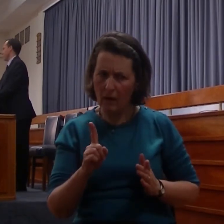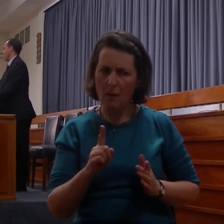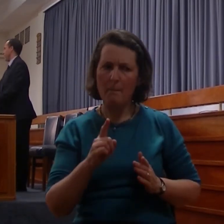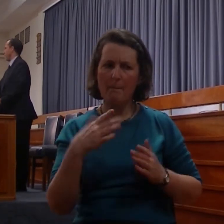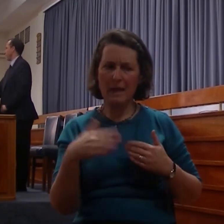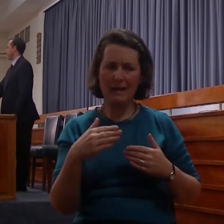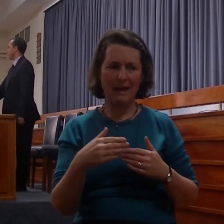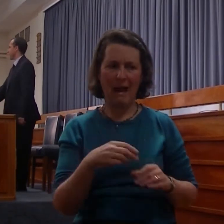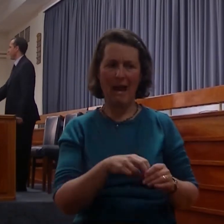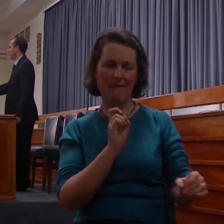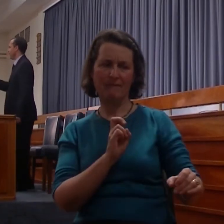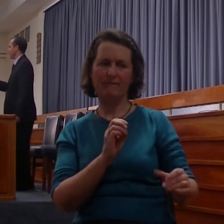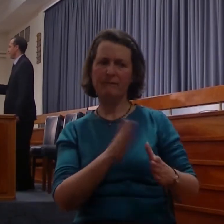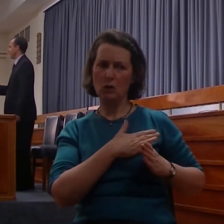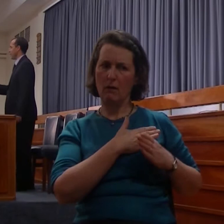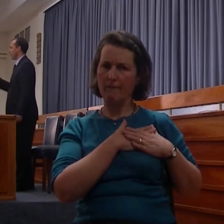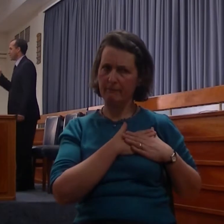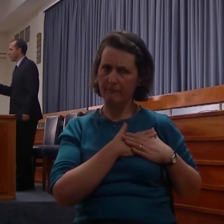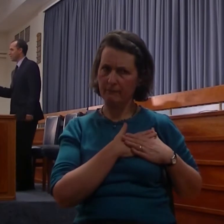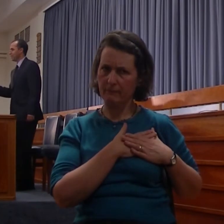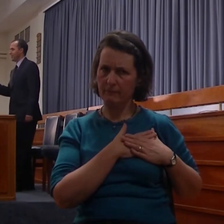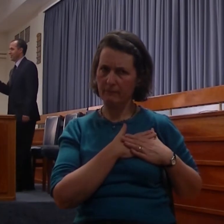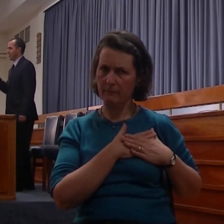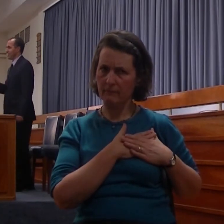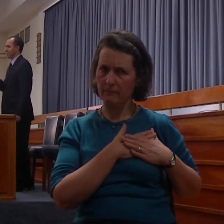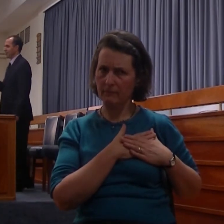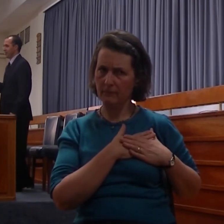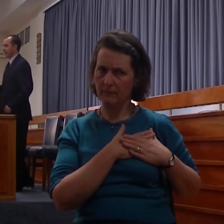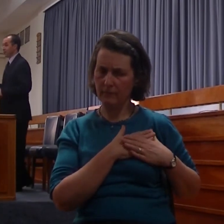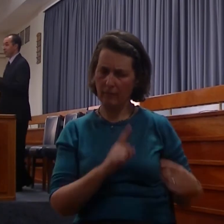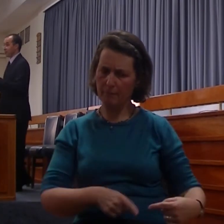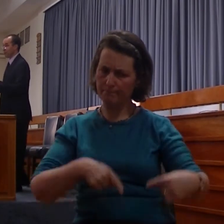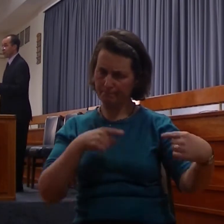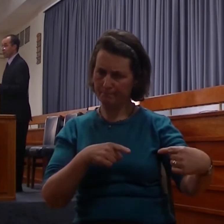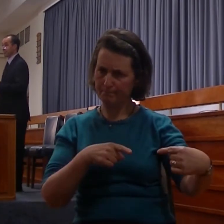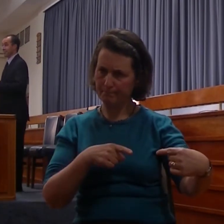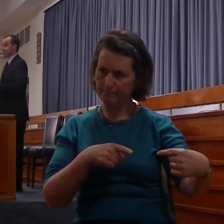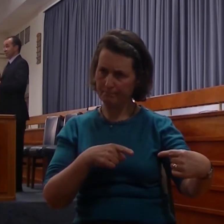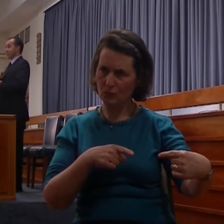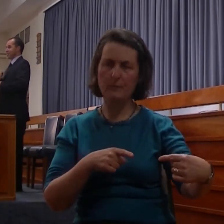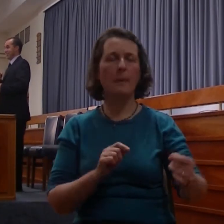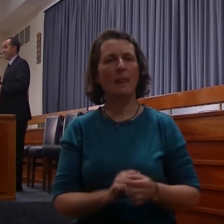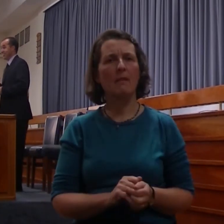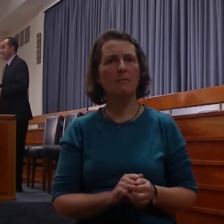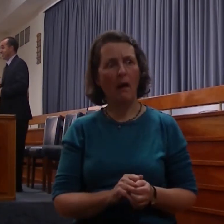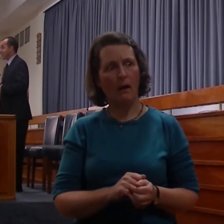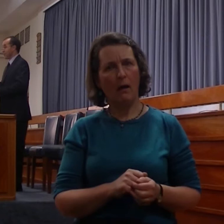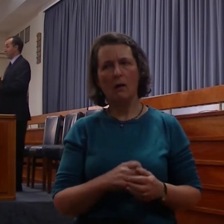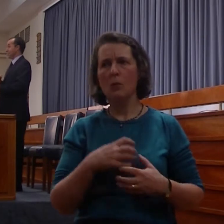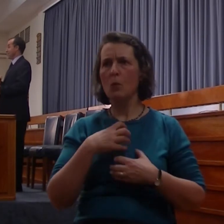have somewhat against thee, because thou hast left thy first love. I